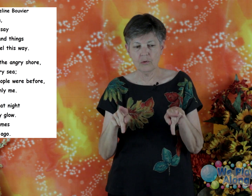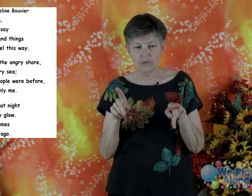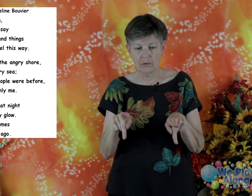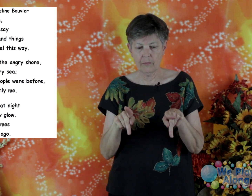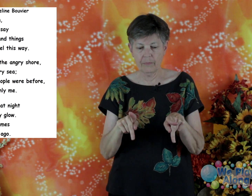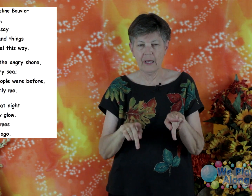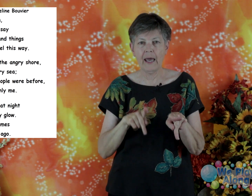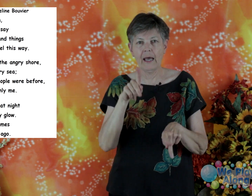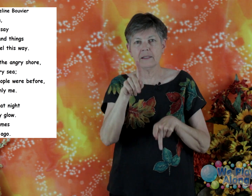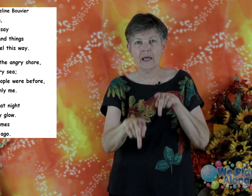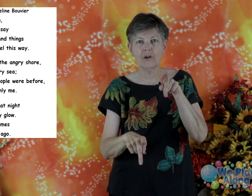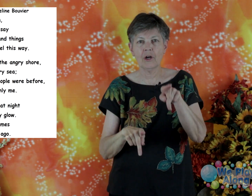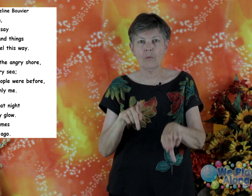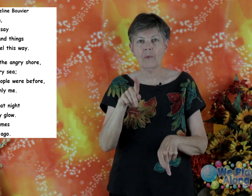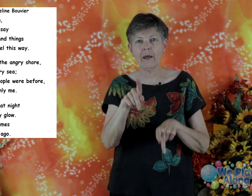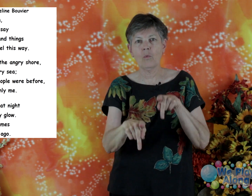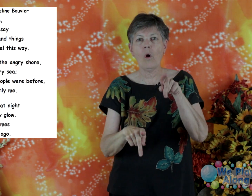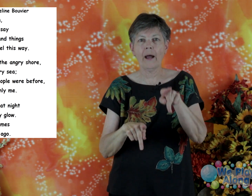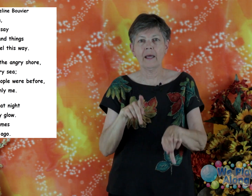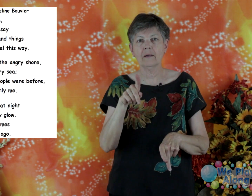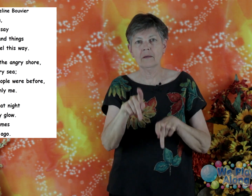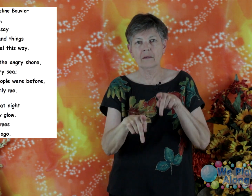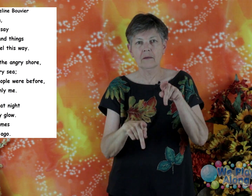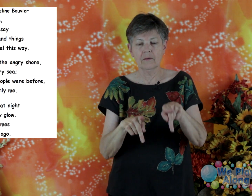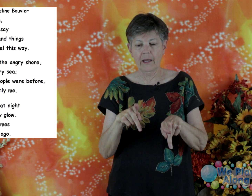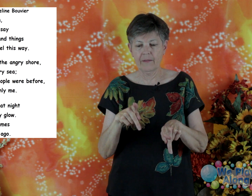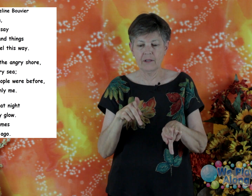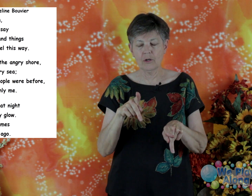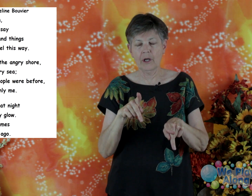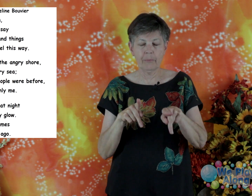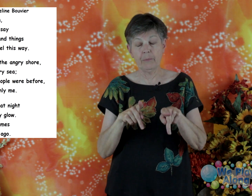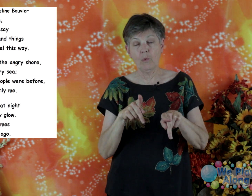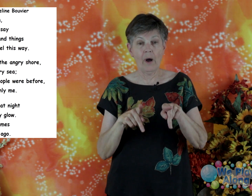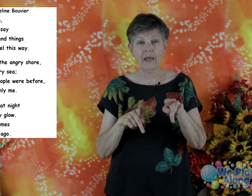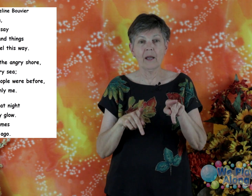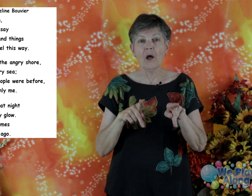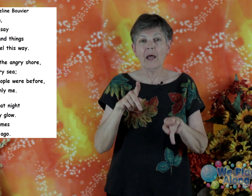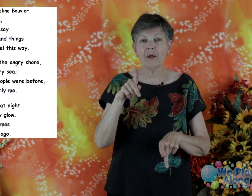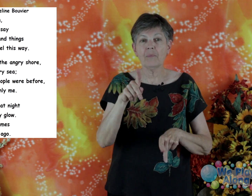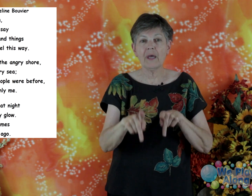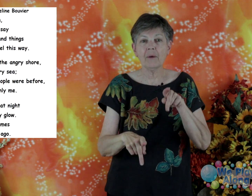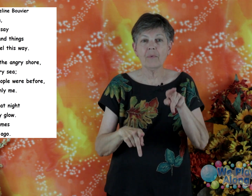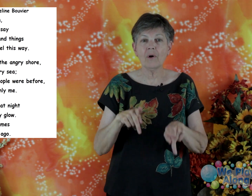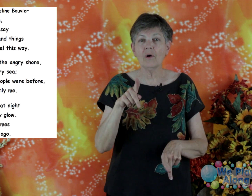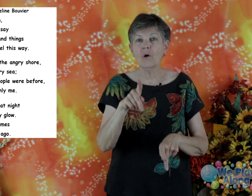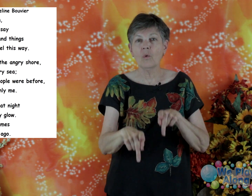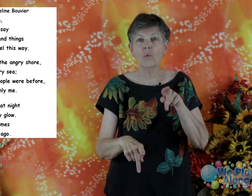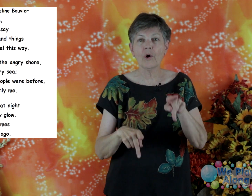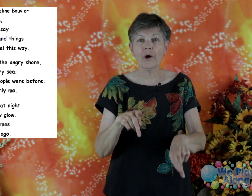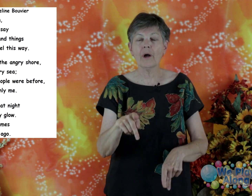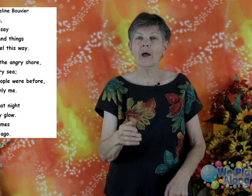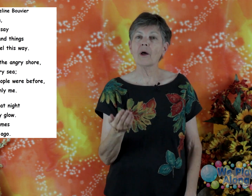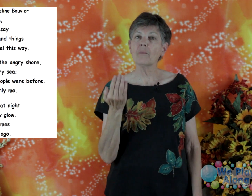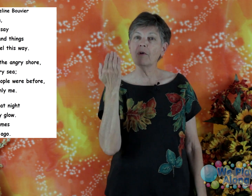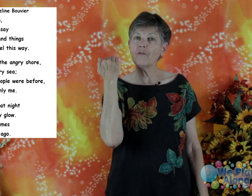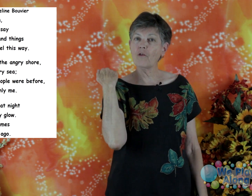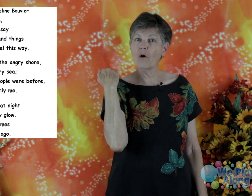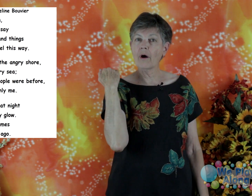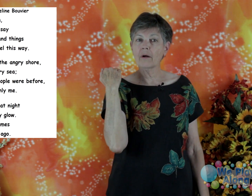two P hands, and you're going to like walking. Like these are like people walking. Like people were before.